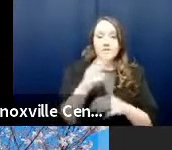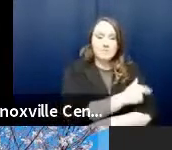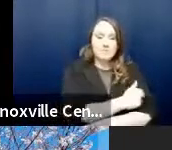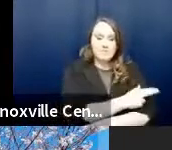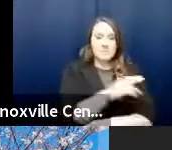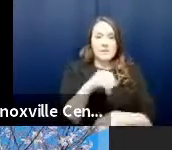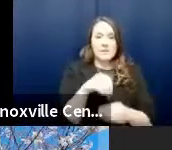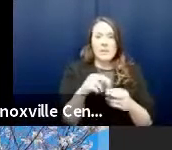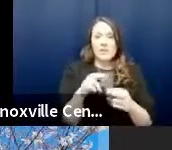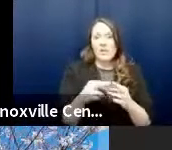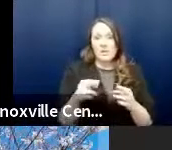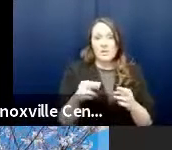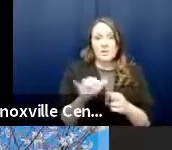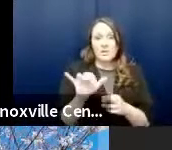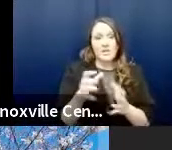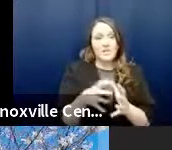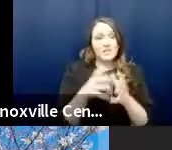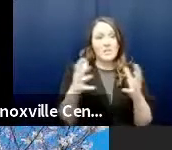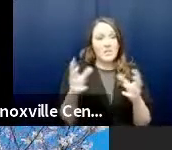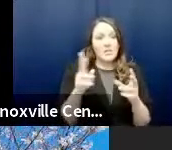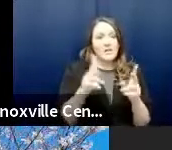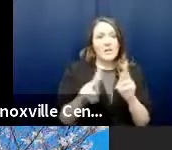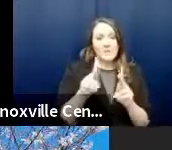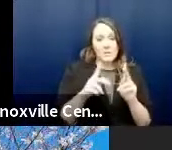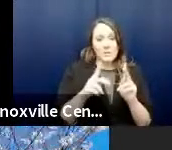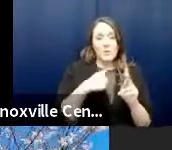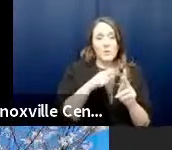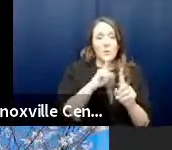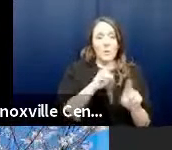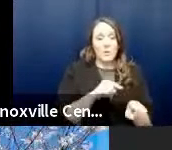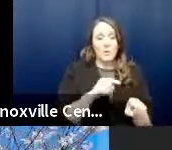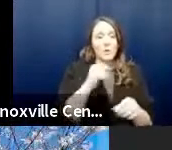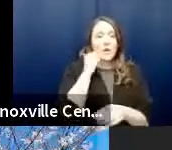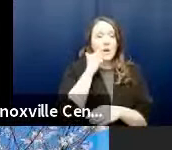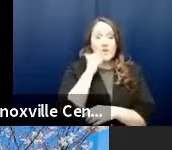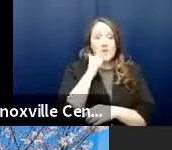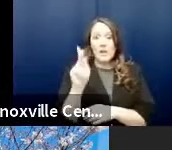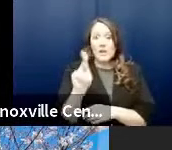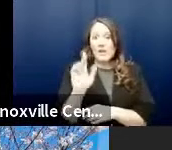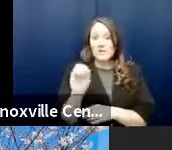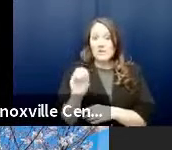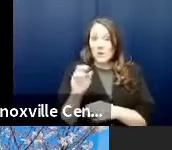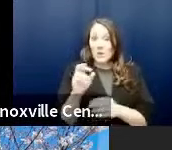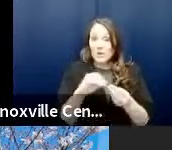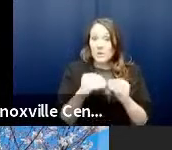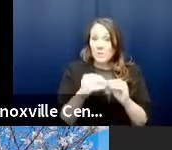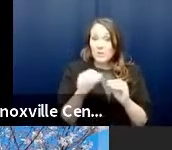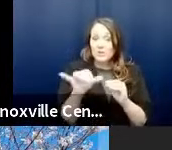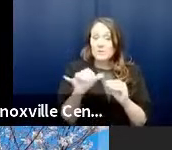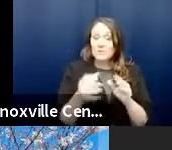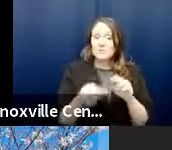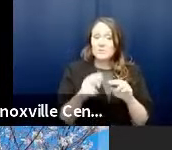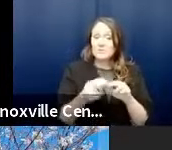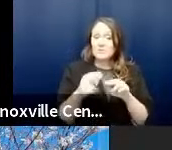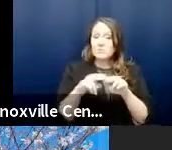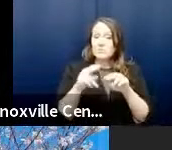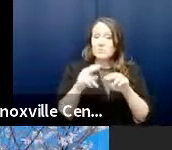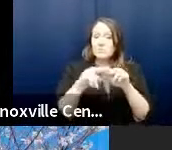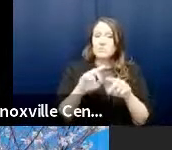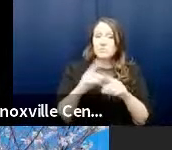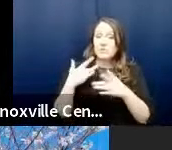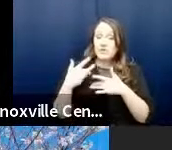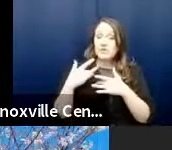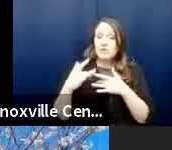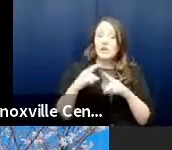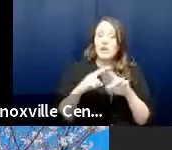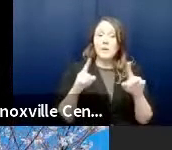the region. That's a lot of people. We report the daily Knox County numbers, which are also rising and concerning. But when you think